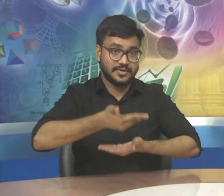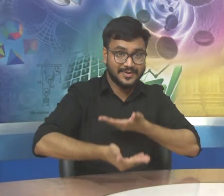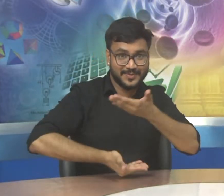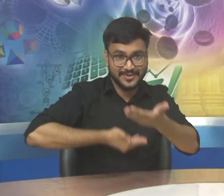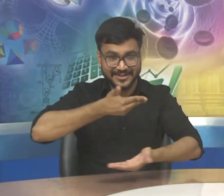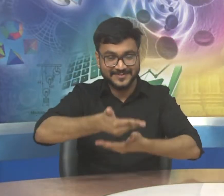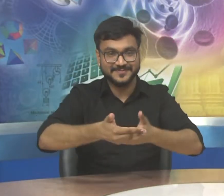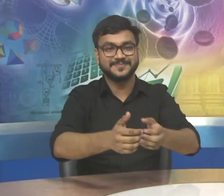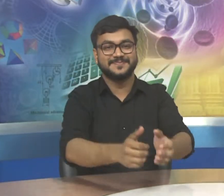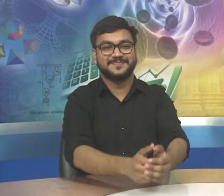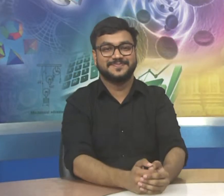Welcome back to